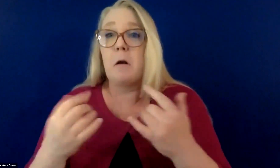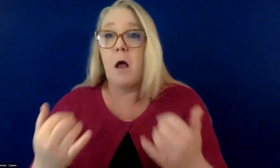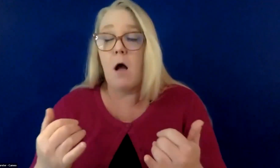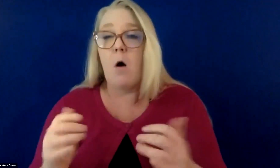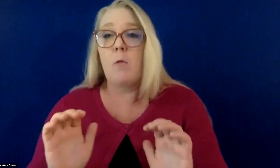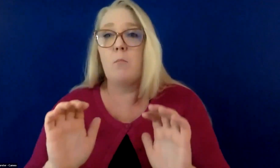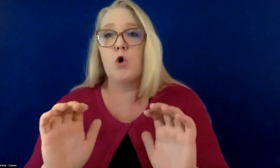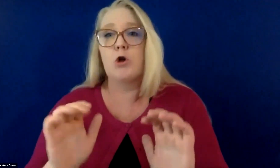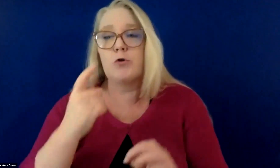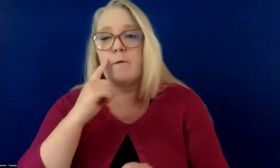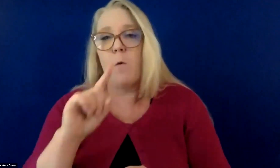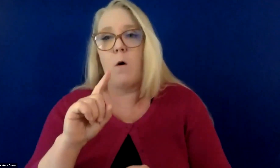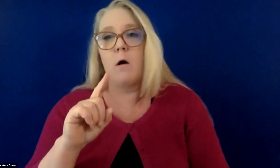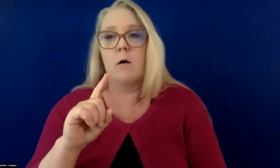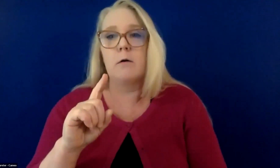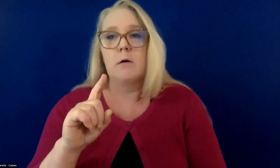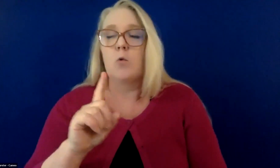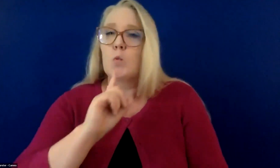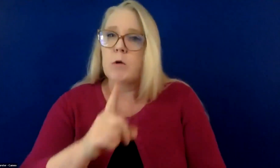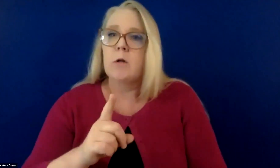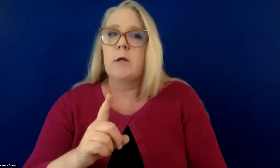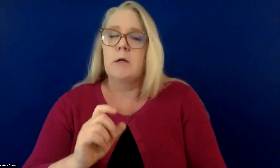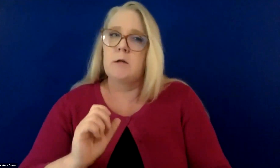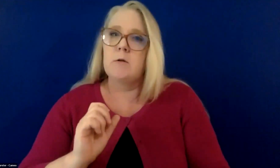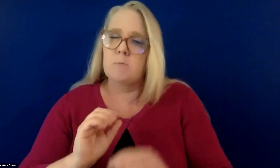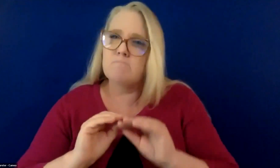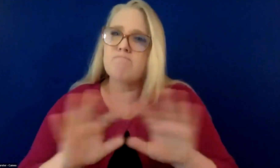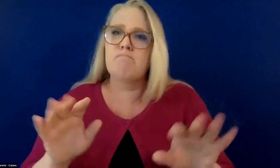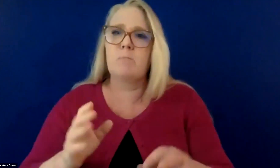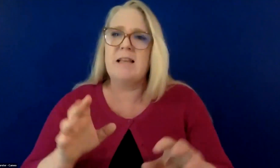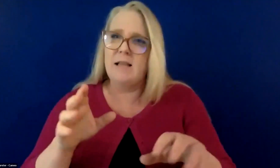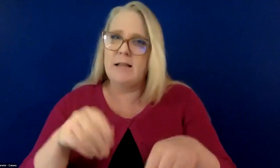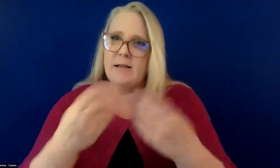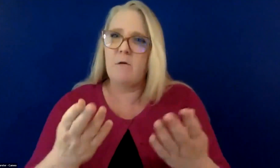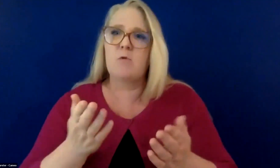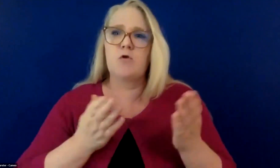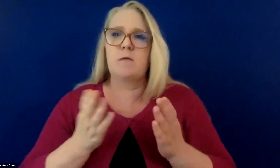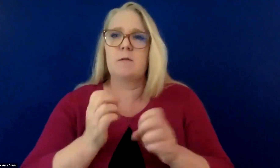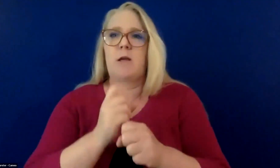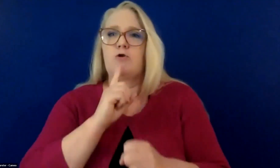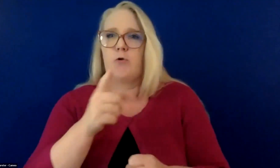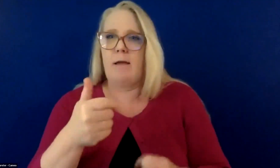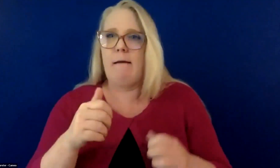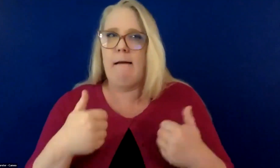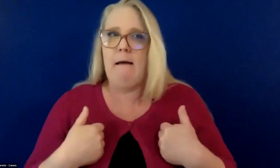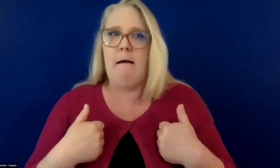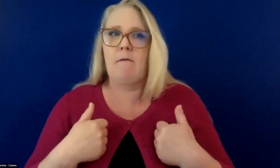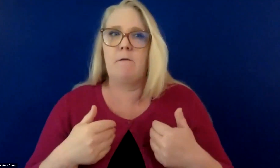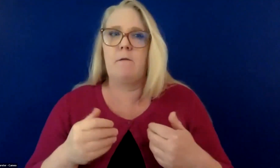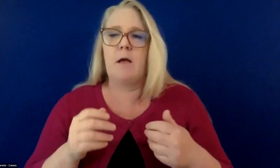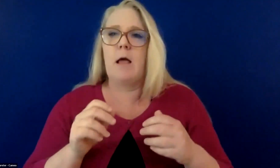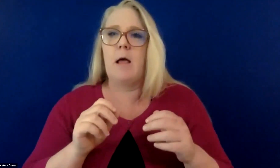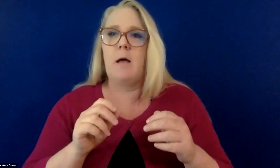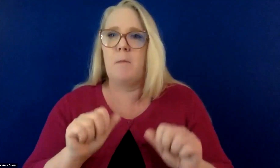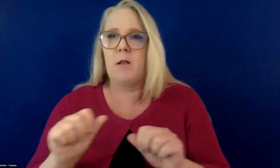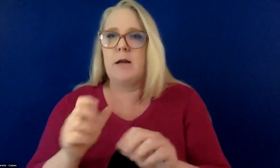have for really to get the services out there to our clients and making sure that they have those pathways, there's